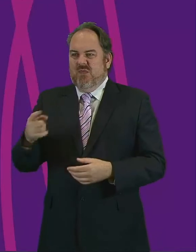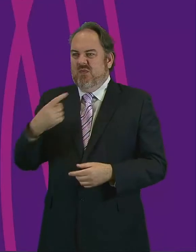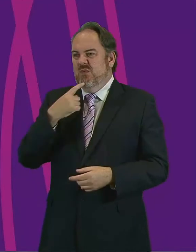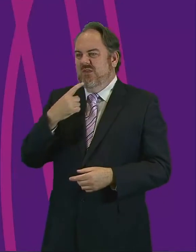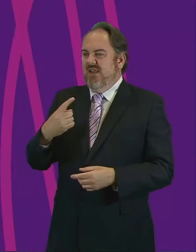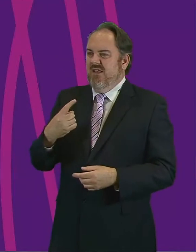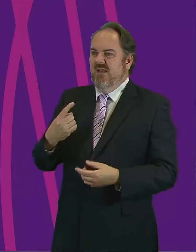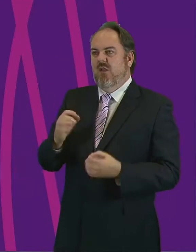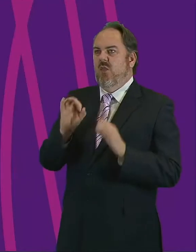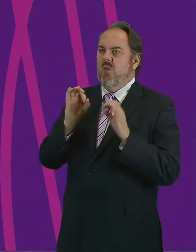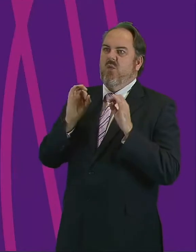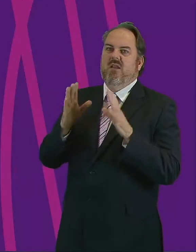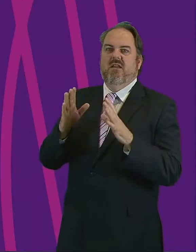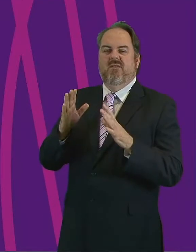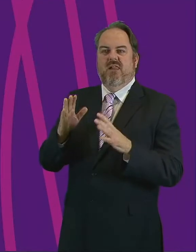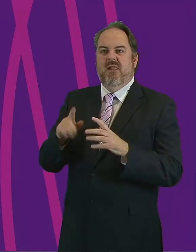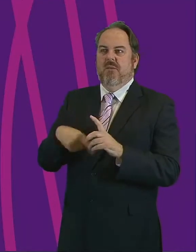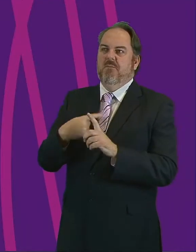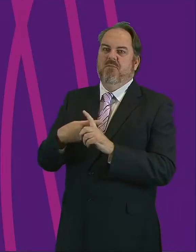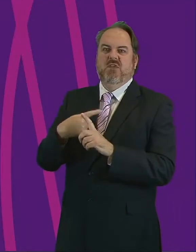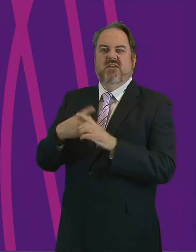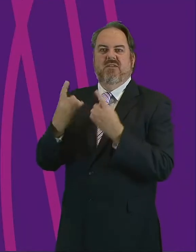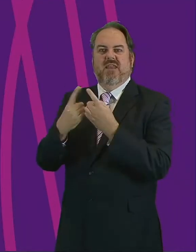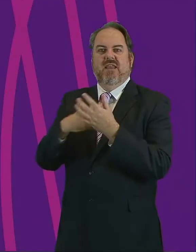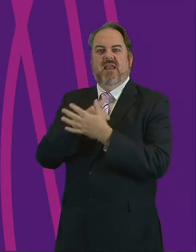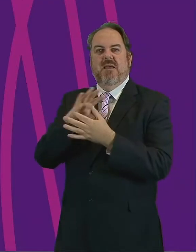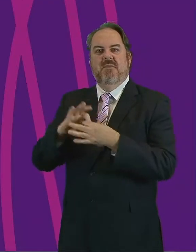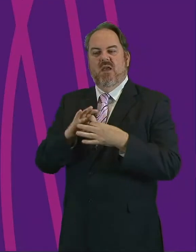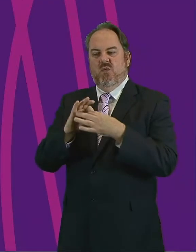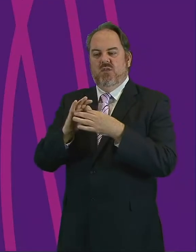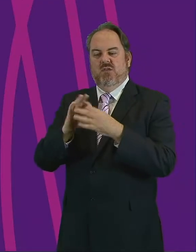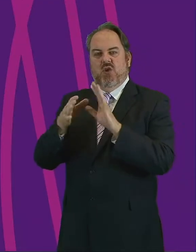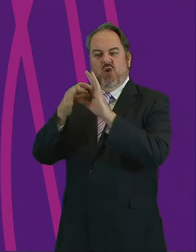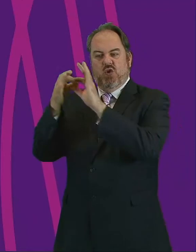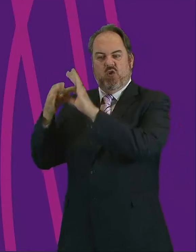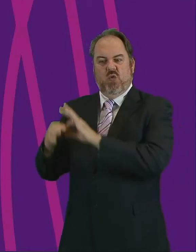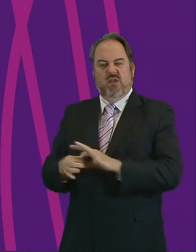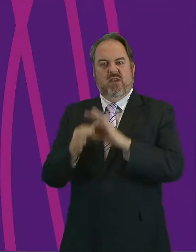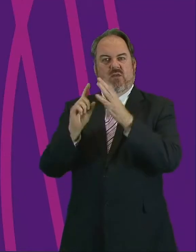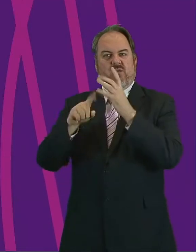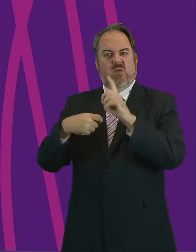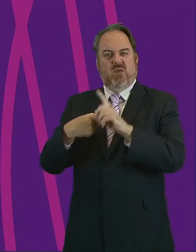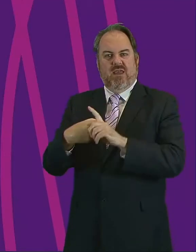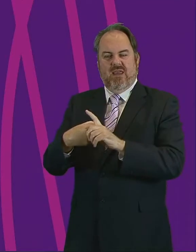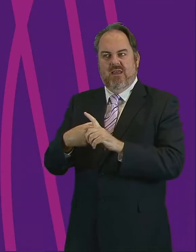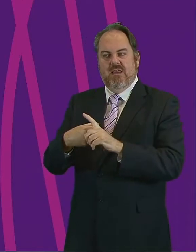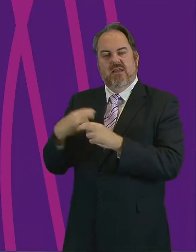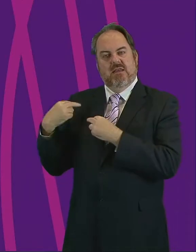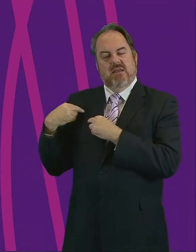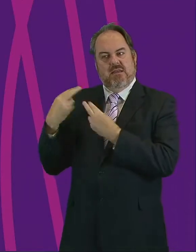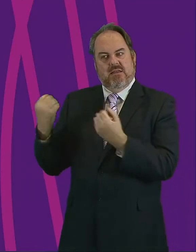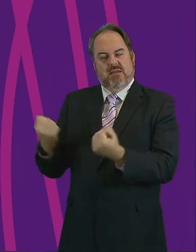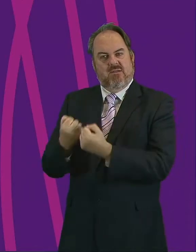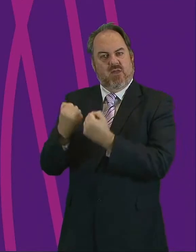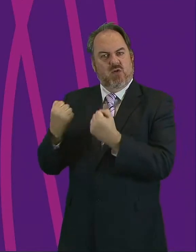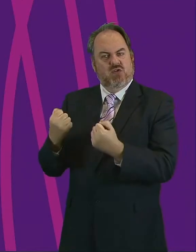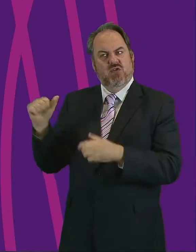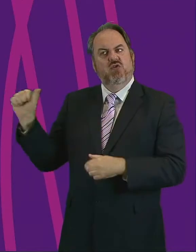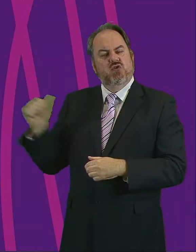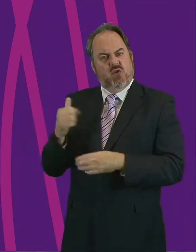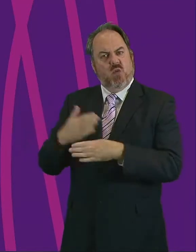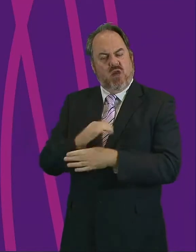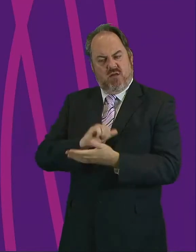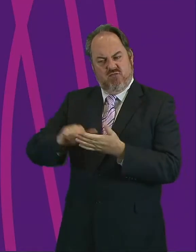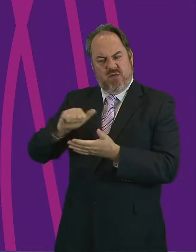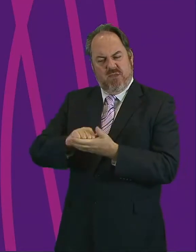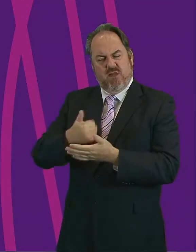benefits of the union, for a devolution to work properly, we need adequate funding. And the Tories regularly stand up in